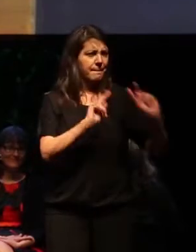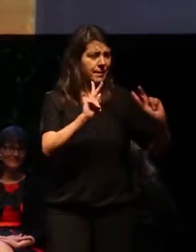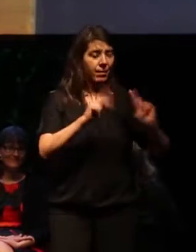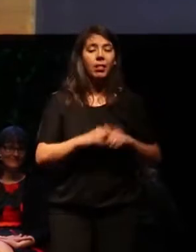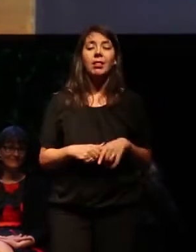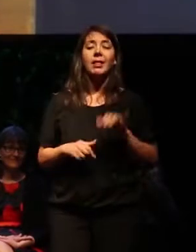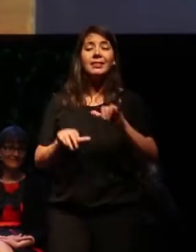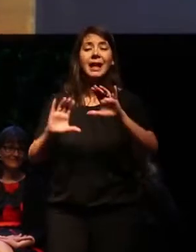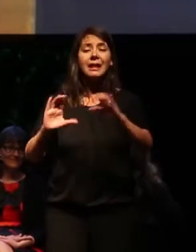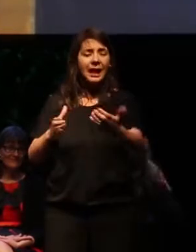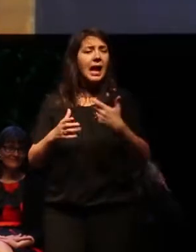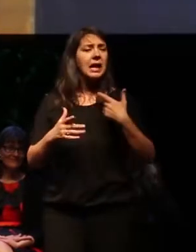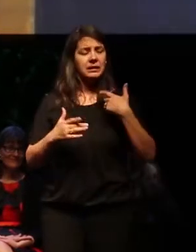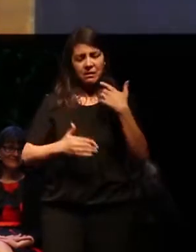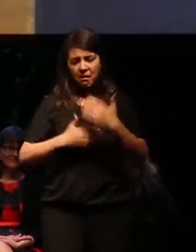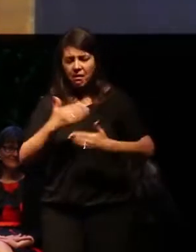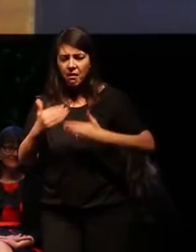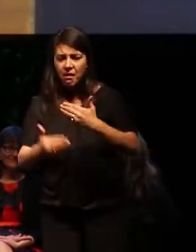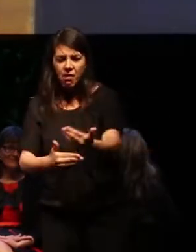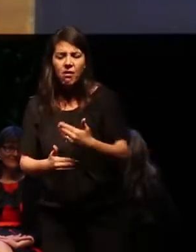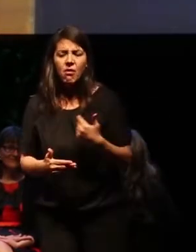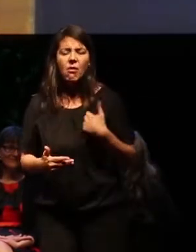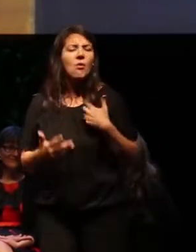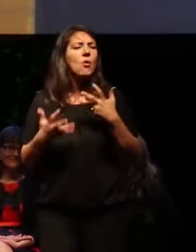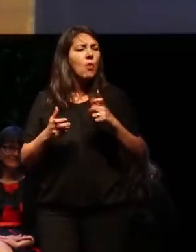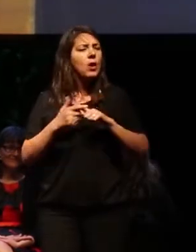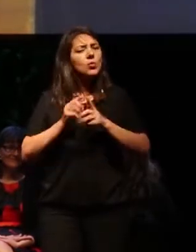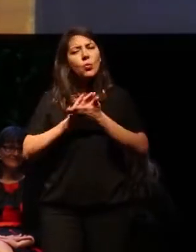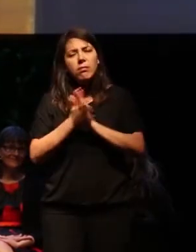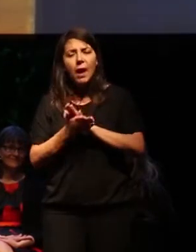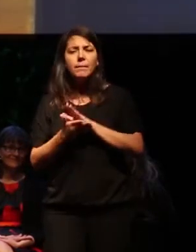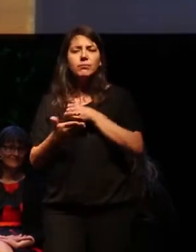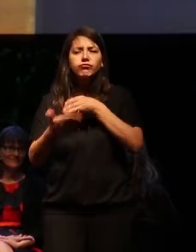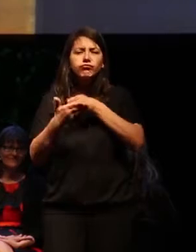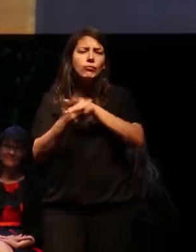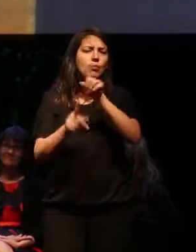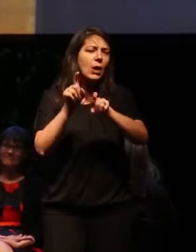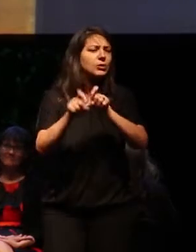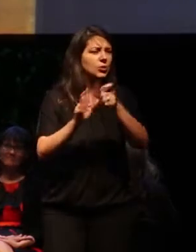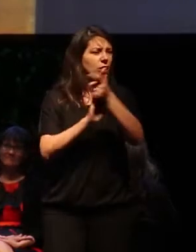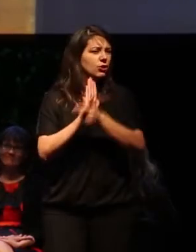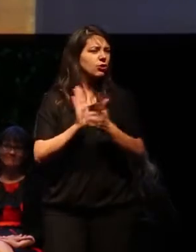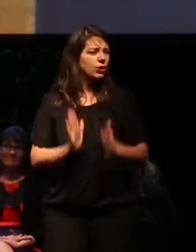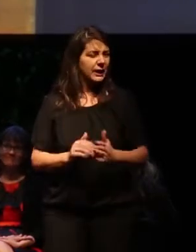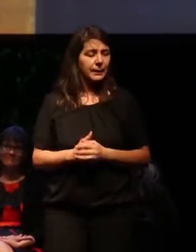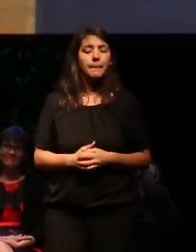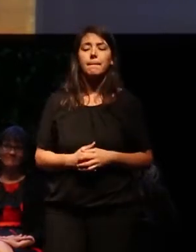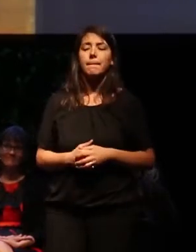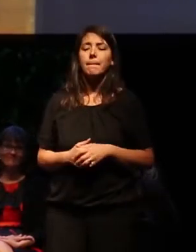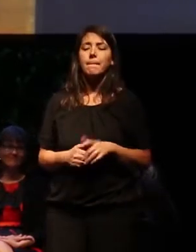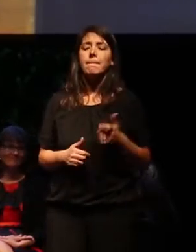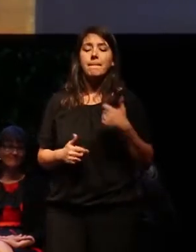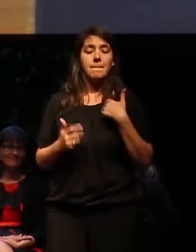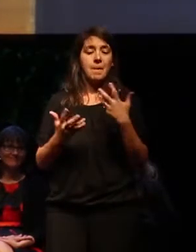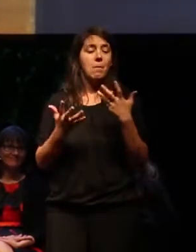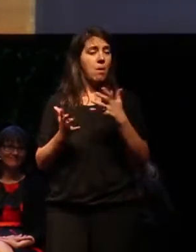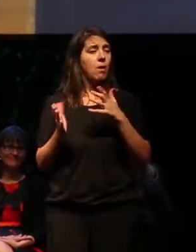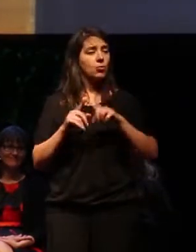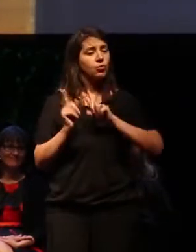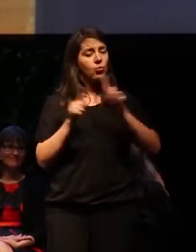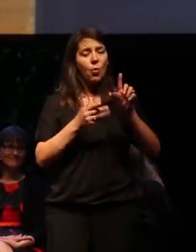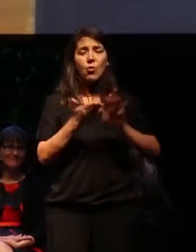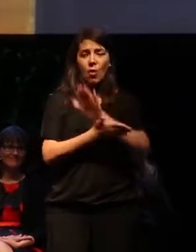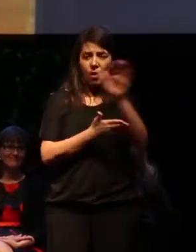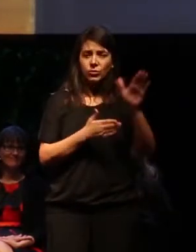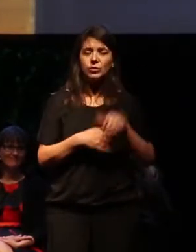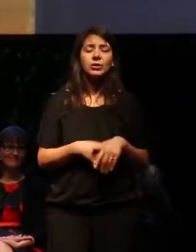class, I decided that I wanted to become a prosecuting attorney. I plan to attend a college preparation program